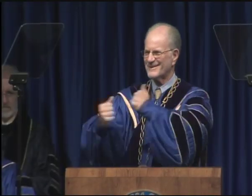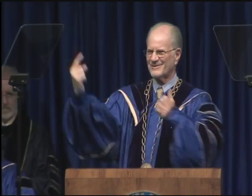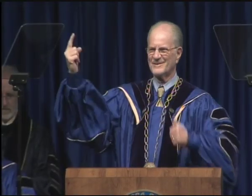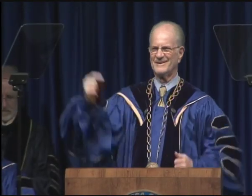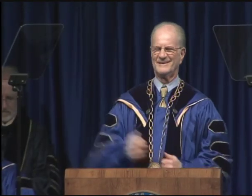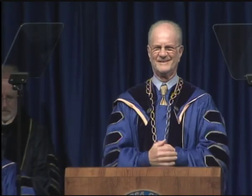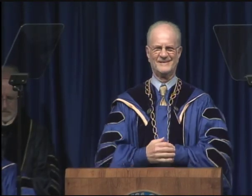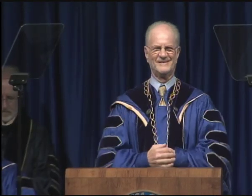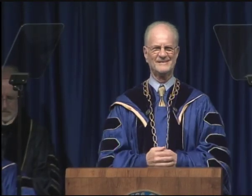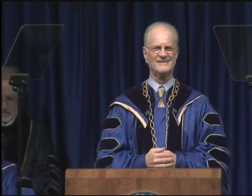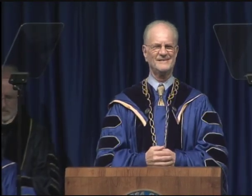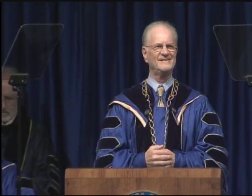Hello, everyone.